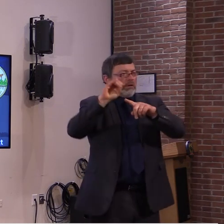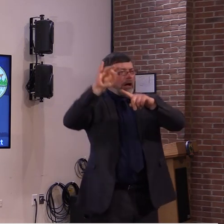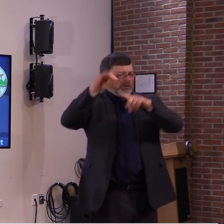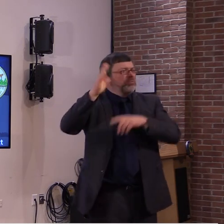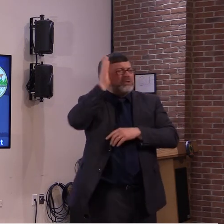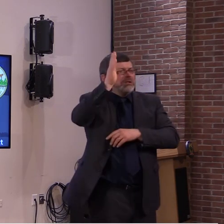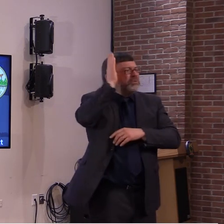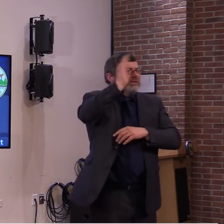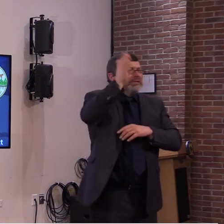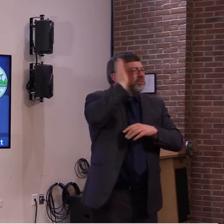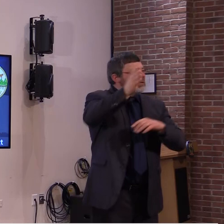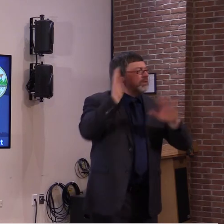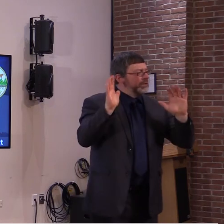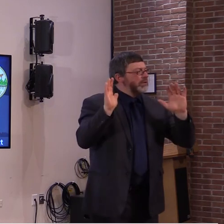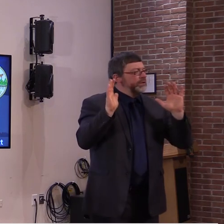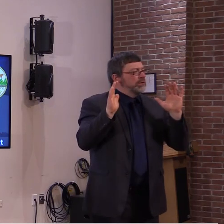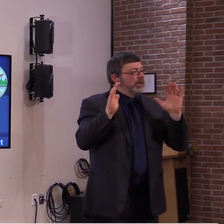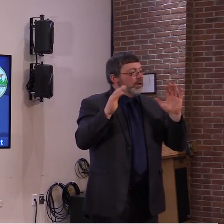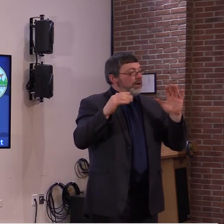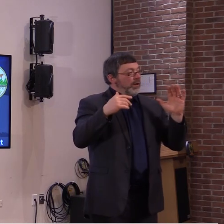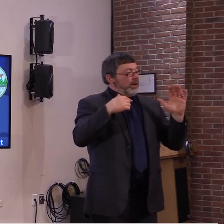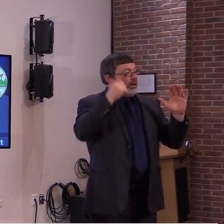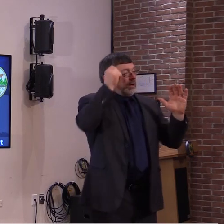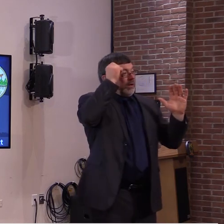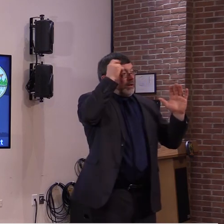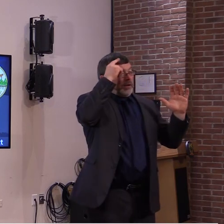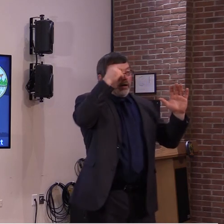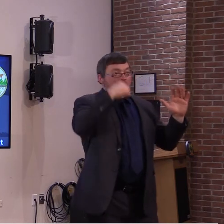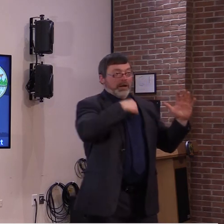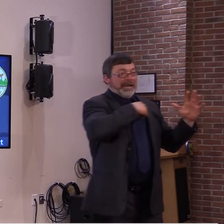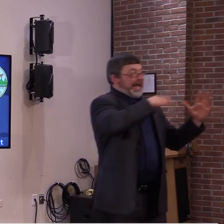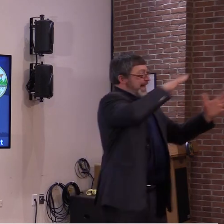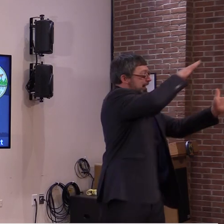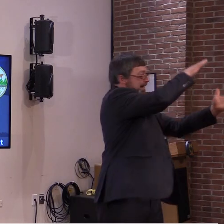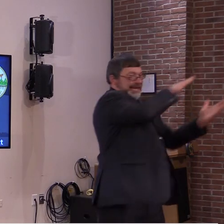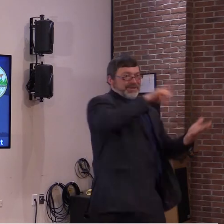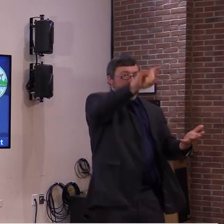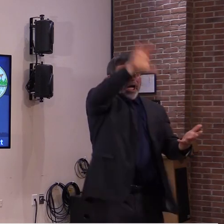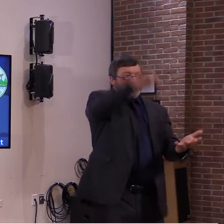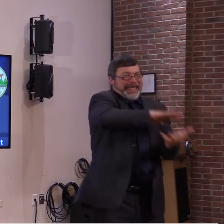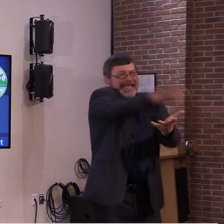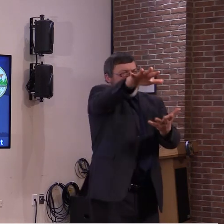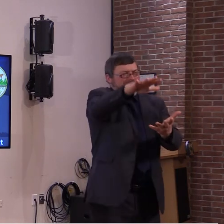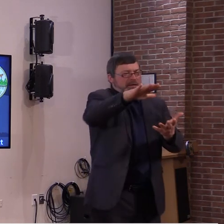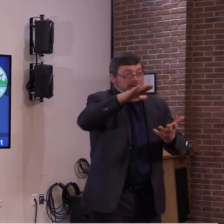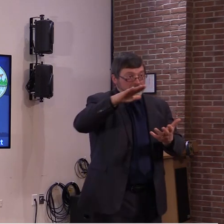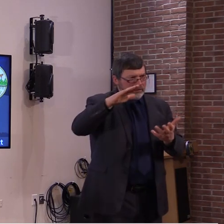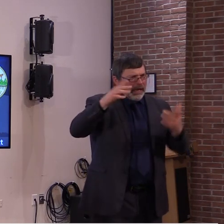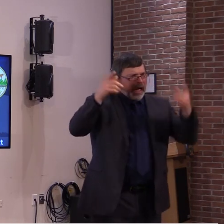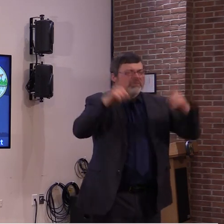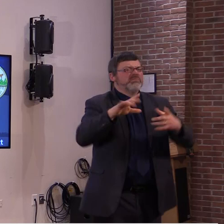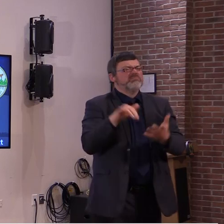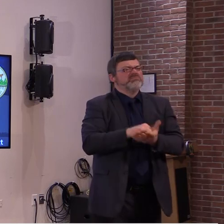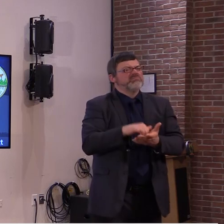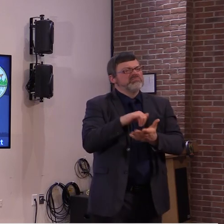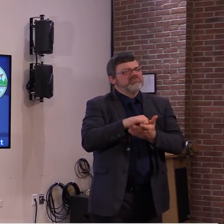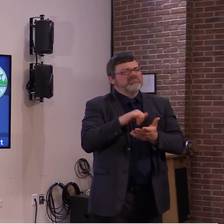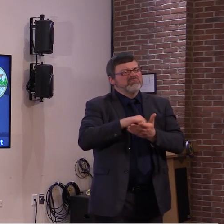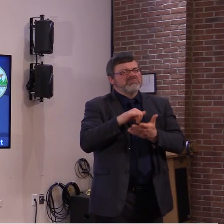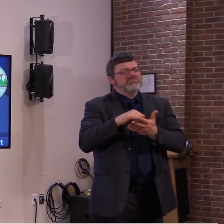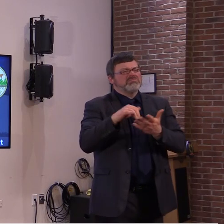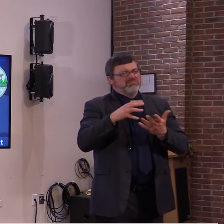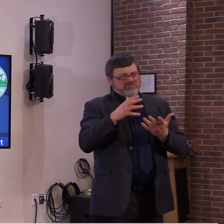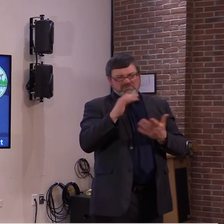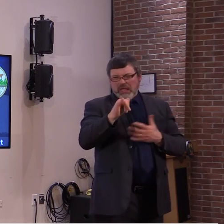you're advocating for, without running out. And that's not something we want to do. So there's a natural lag time in every production